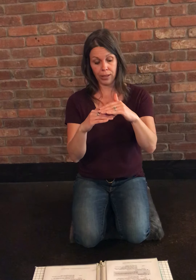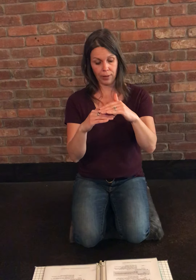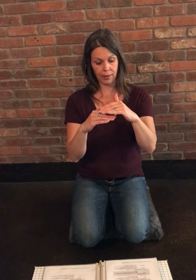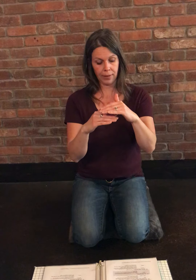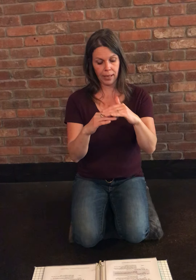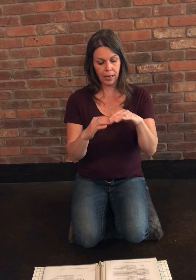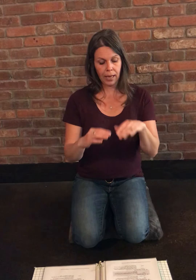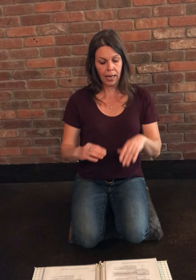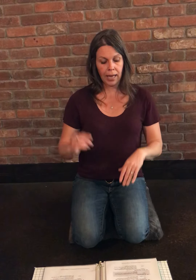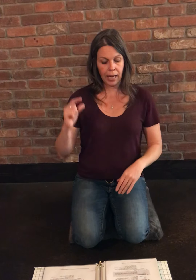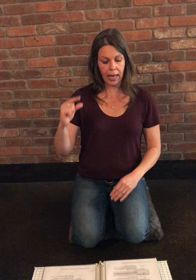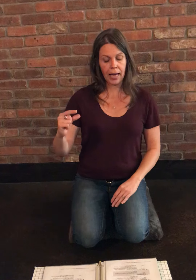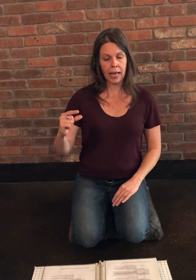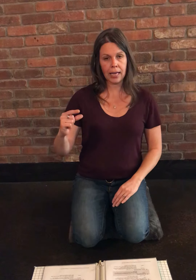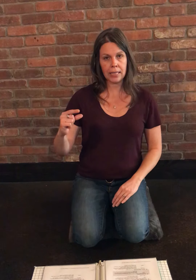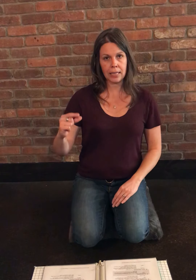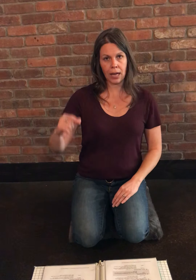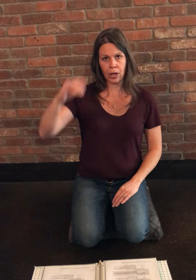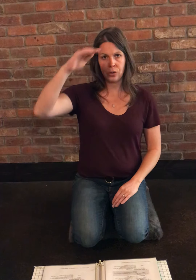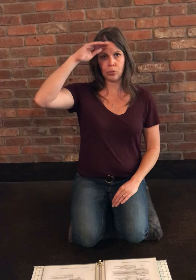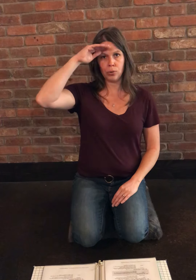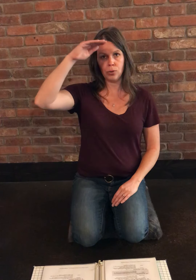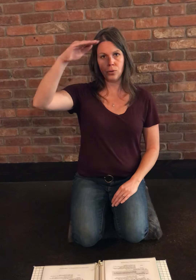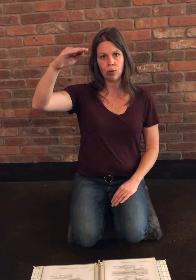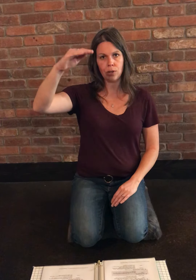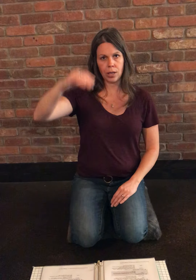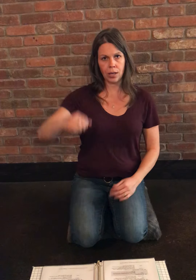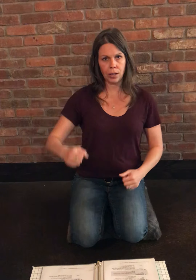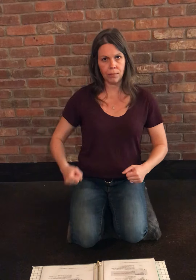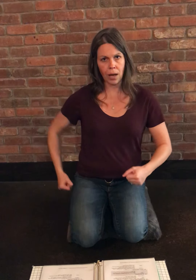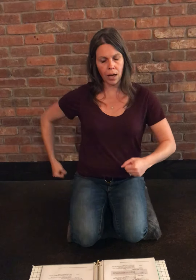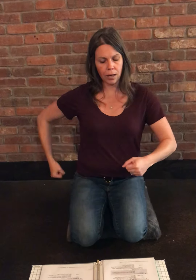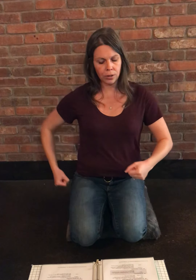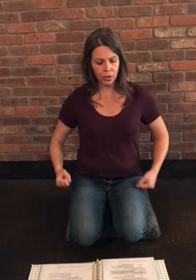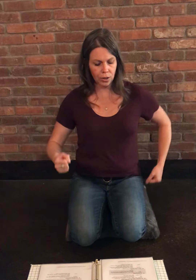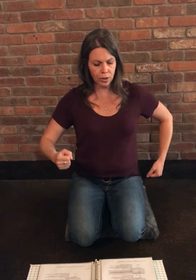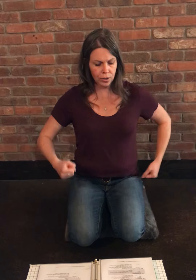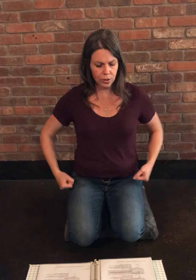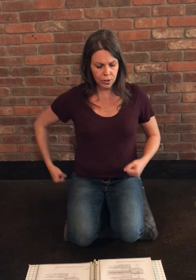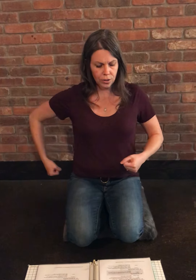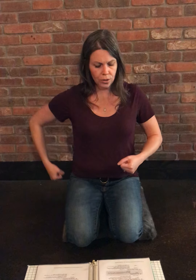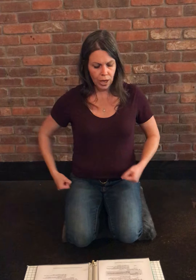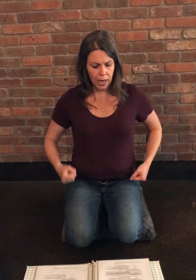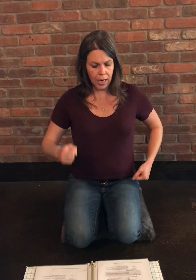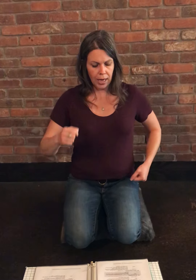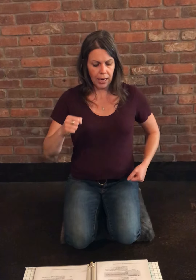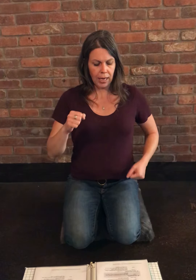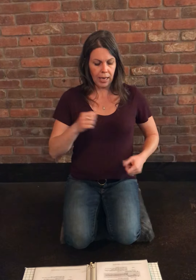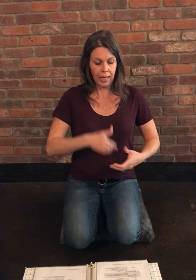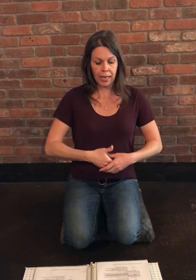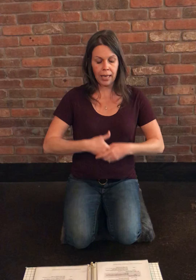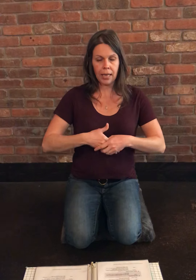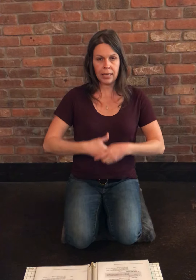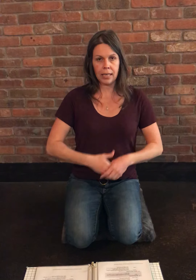12. Genghis Khan rules the Mongols.